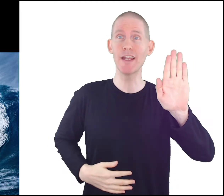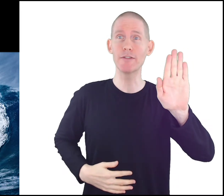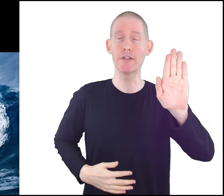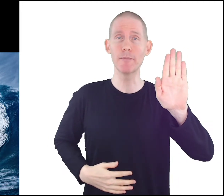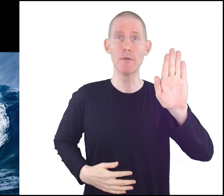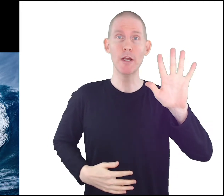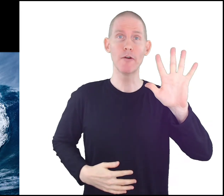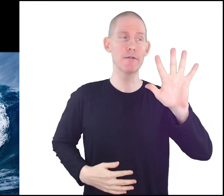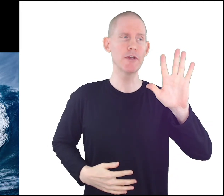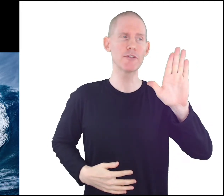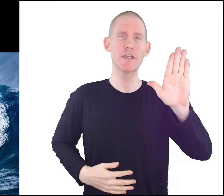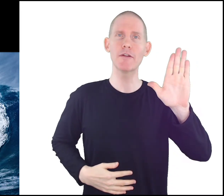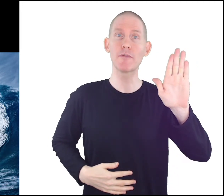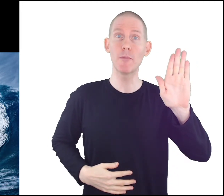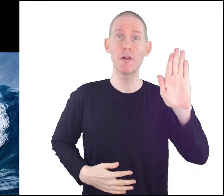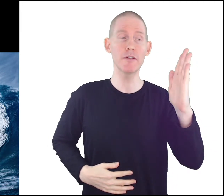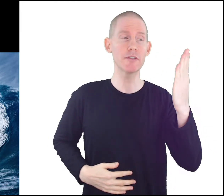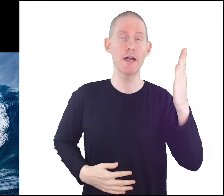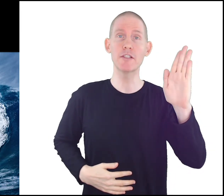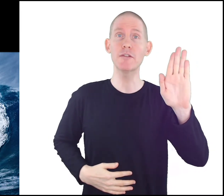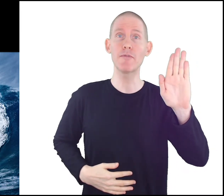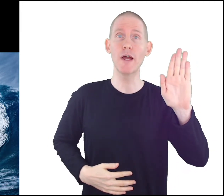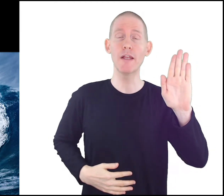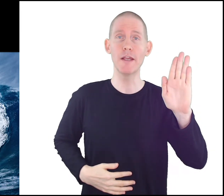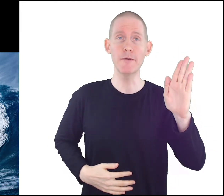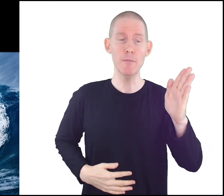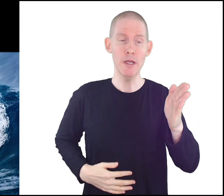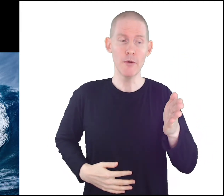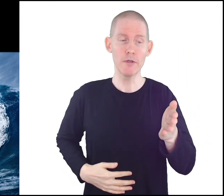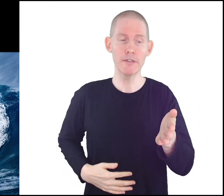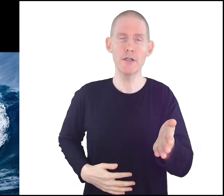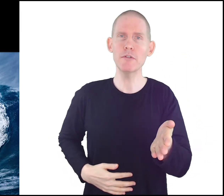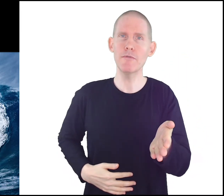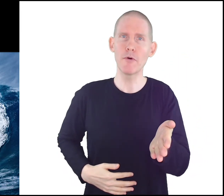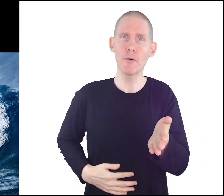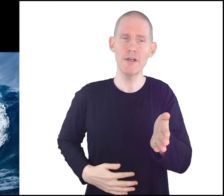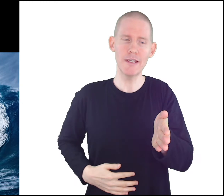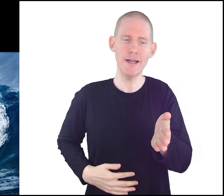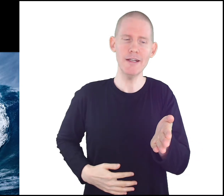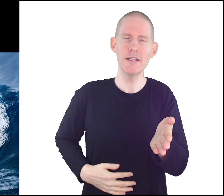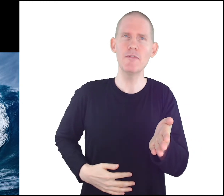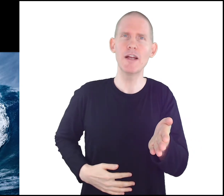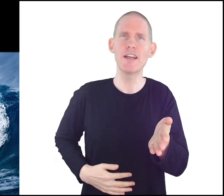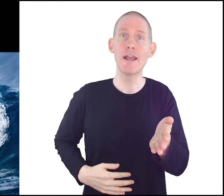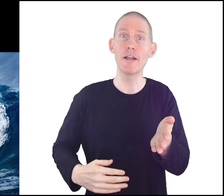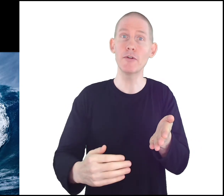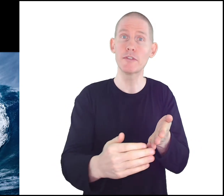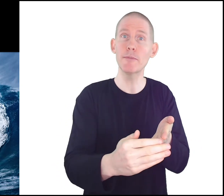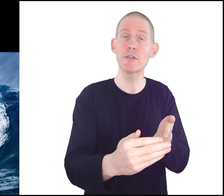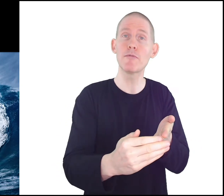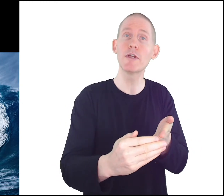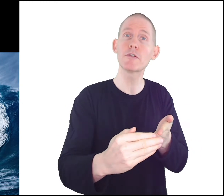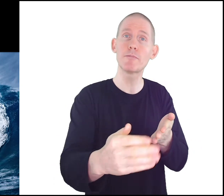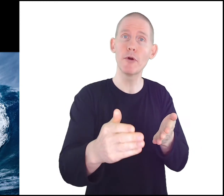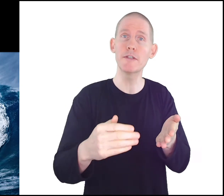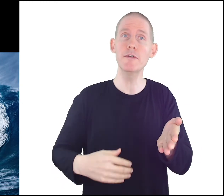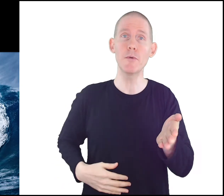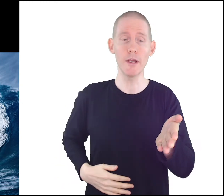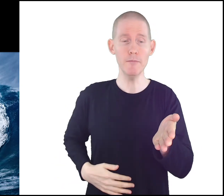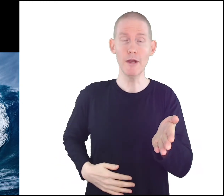shape. Right, fingers together, thumb alongside, just a flat hand. We're going to tilt it forward and kind of leave it at an angle. The tips of the fingers pointing away. Leave